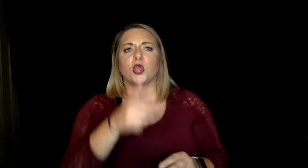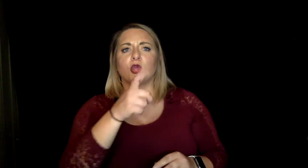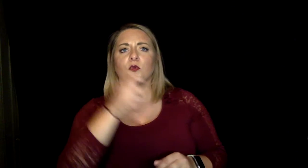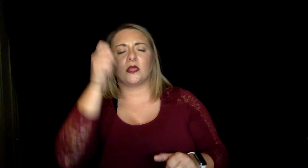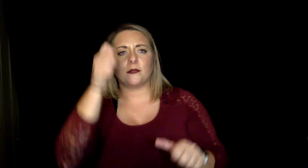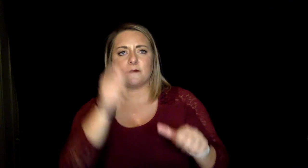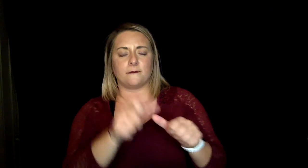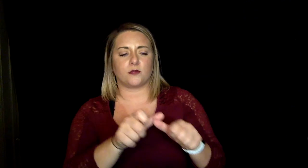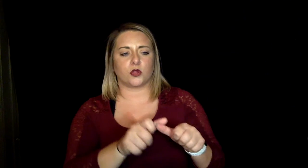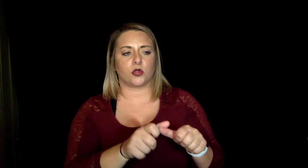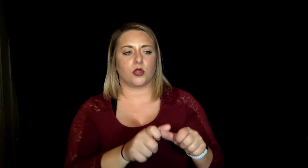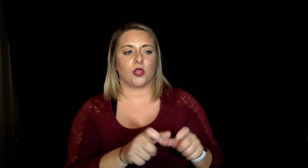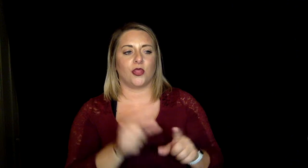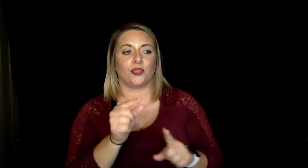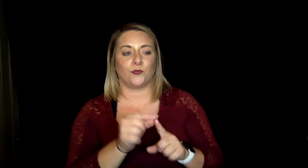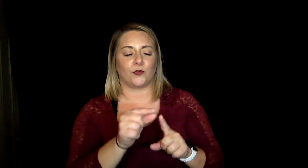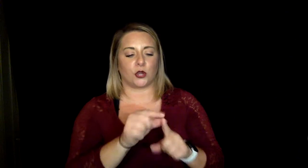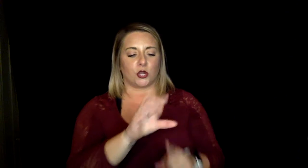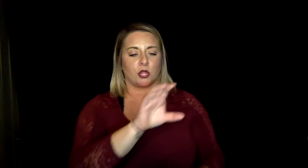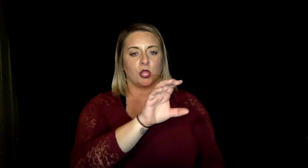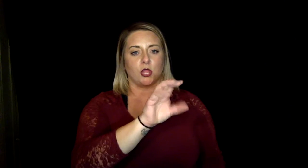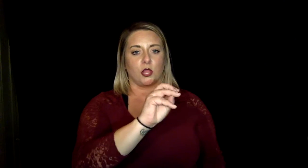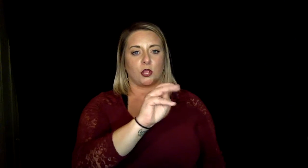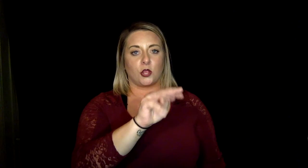Who can remember the word